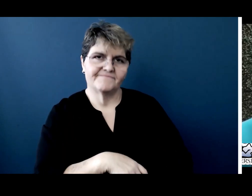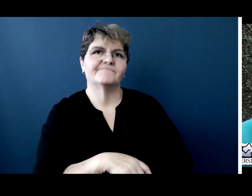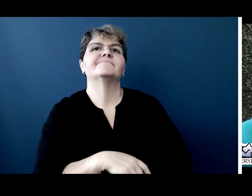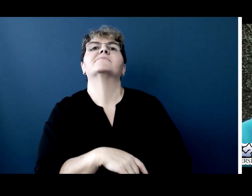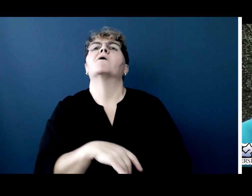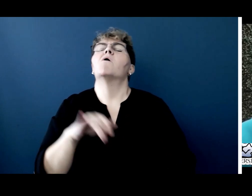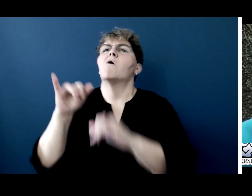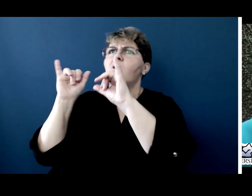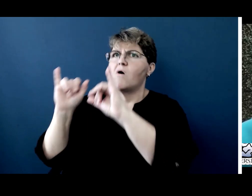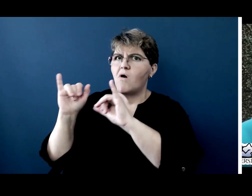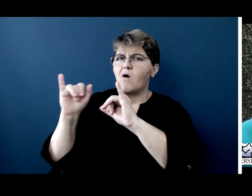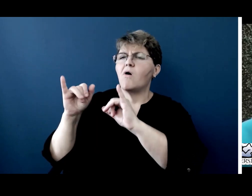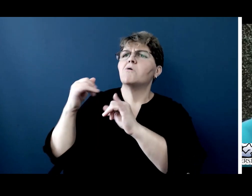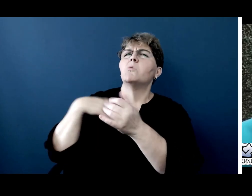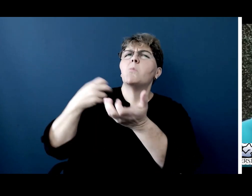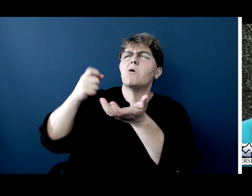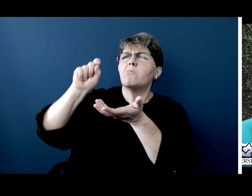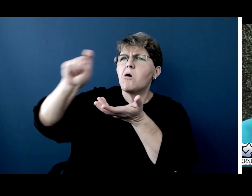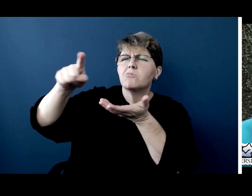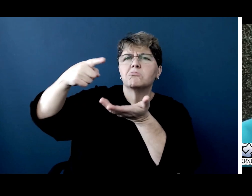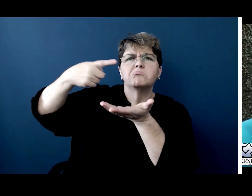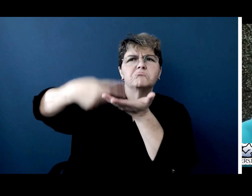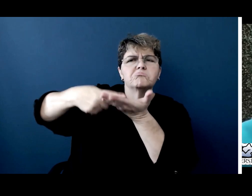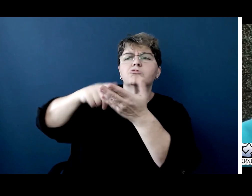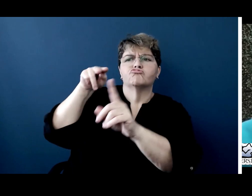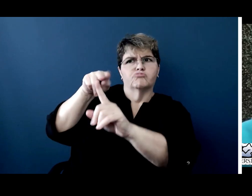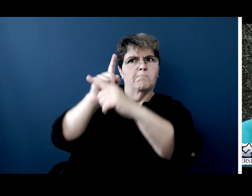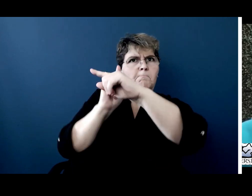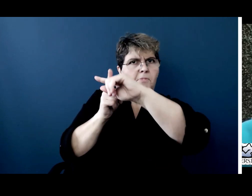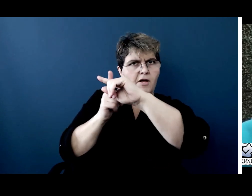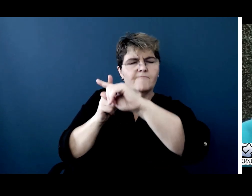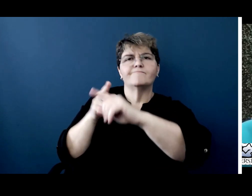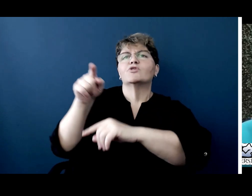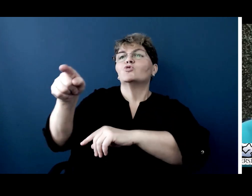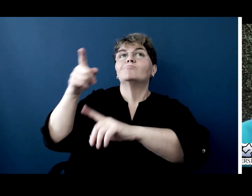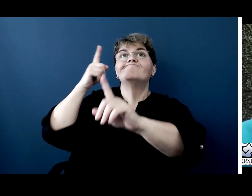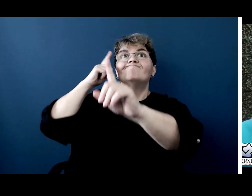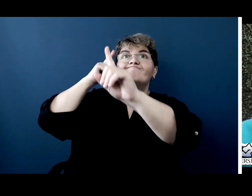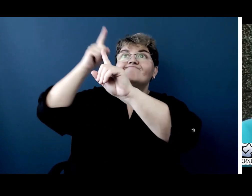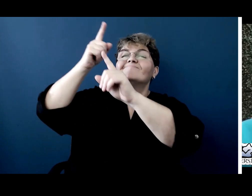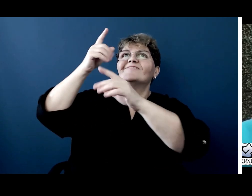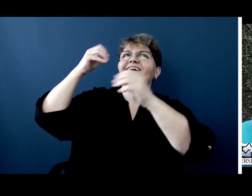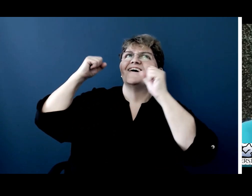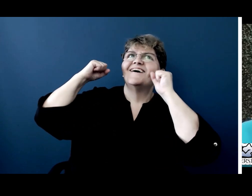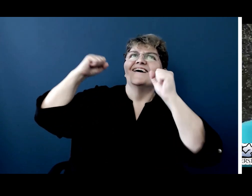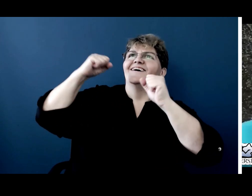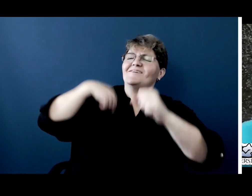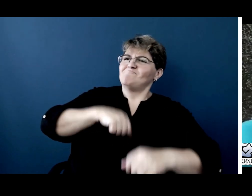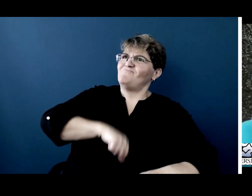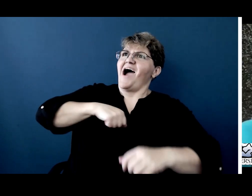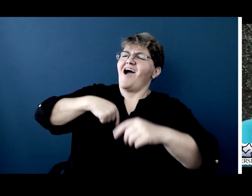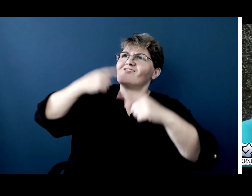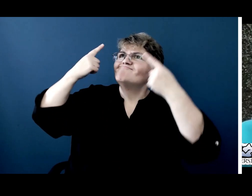So Vinny, I want to ask you another question, kind of in like the positive light. What are some of like the achievements that you've made in your life that you feel proud